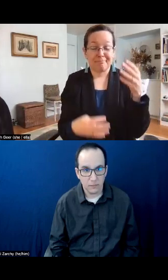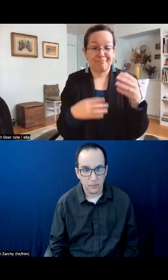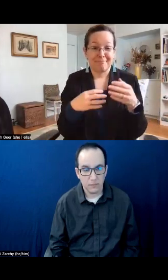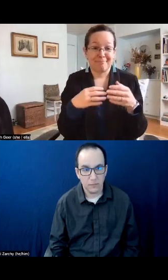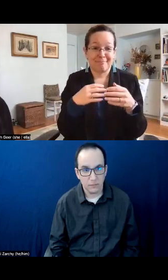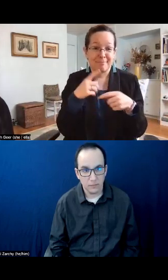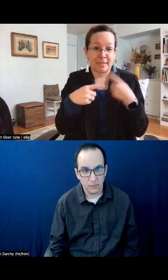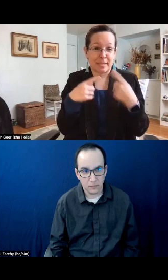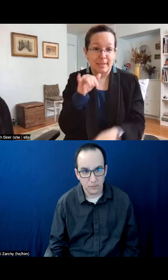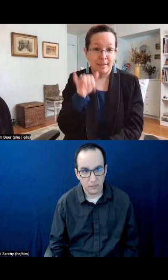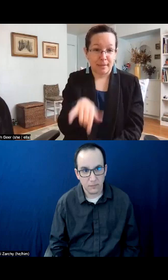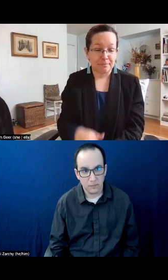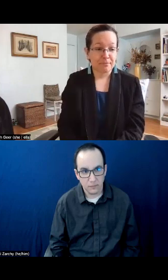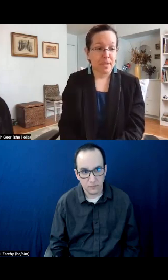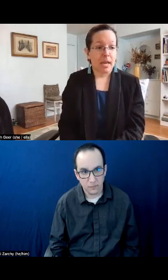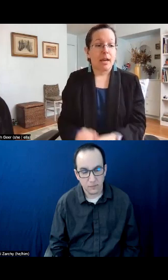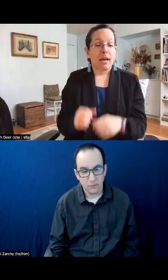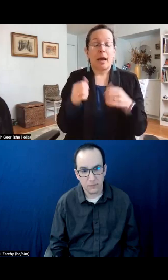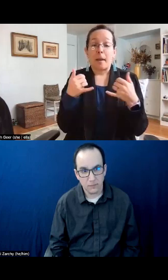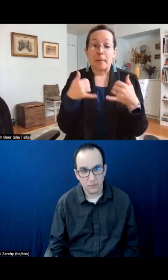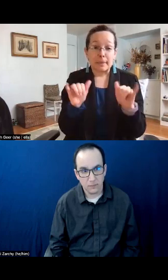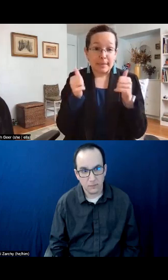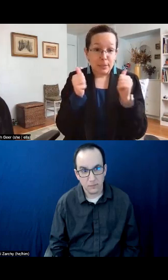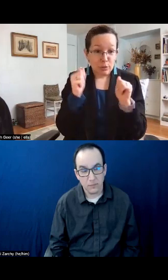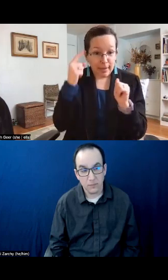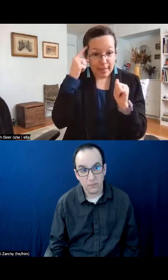here, and the list goes on.